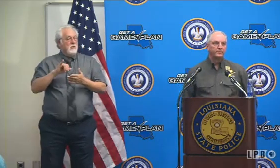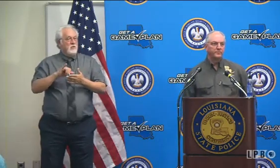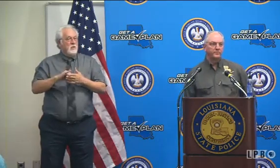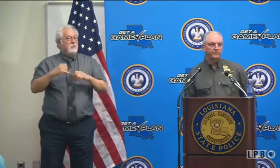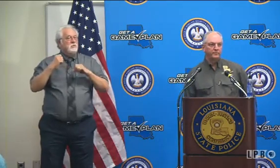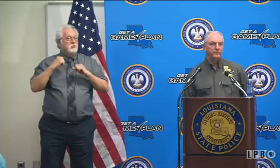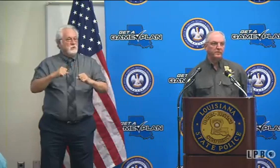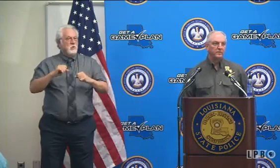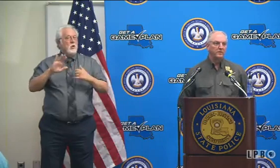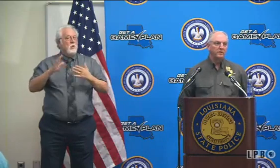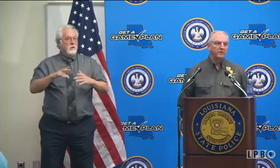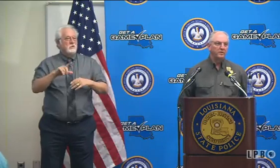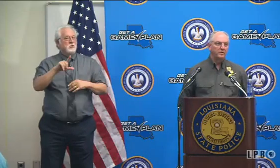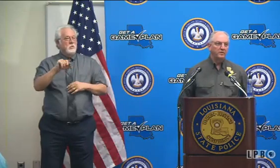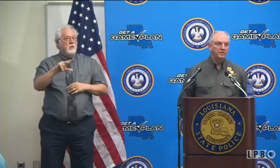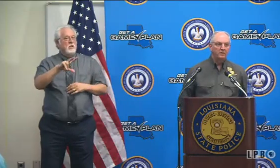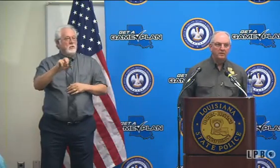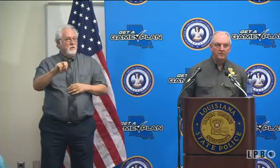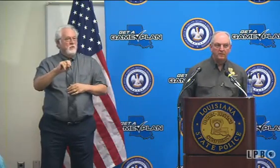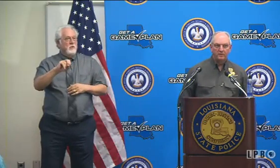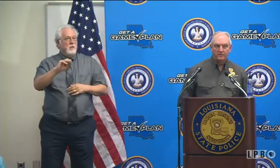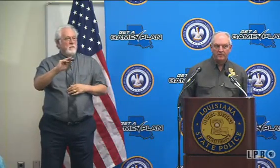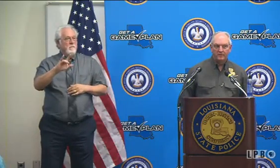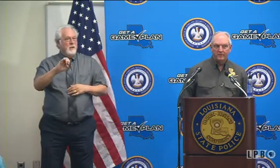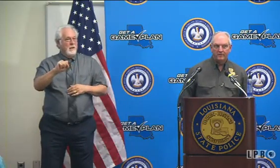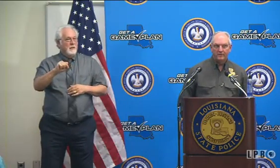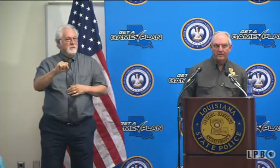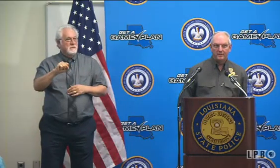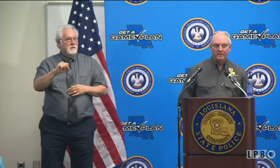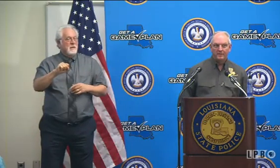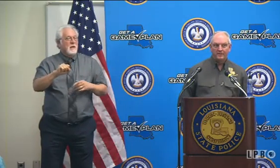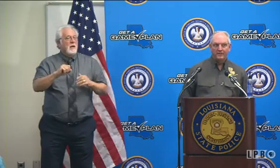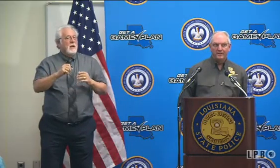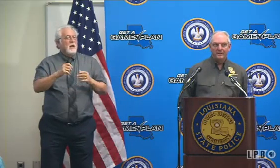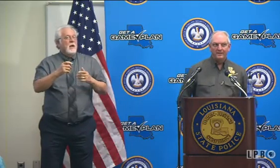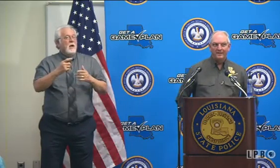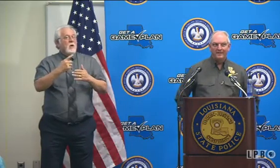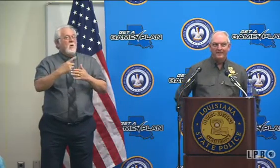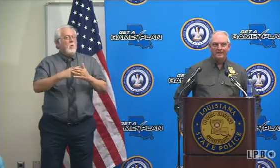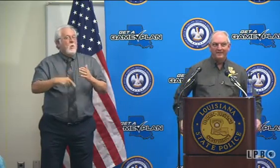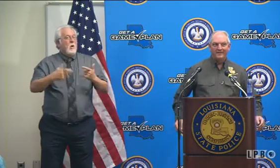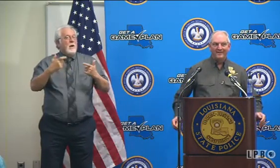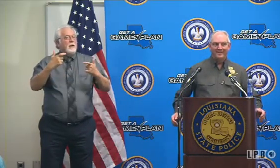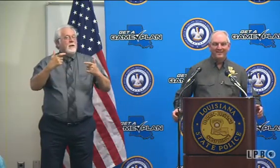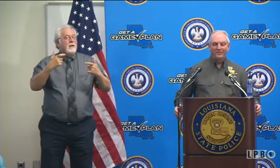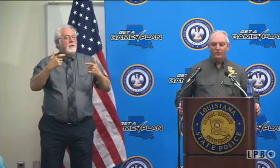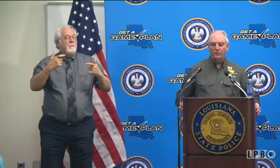miles inland. So in your professional opinion, how big of a gamble is it to hold that water?